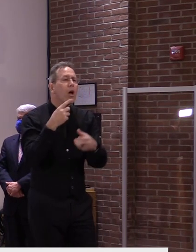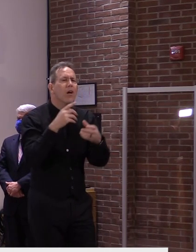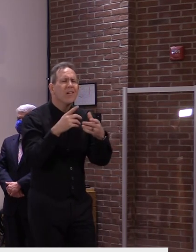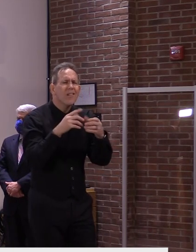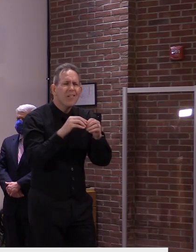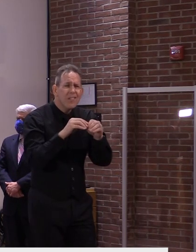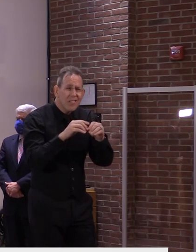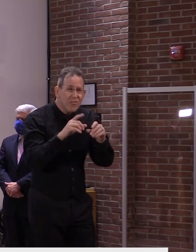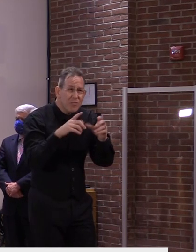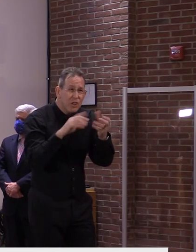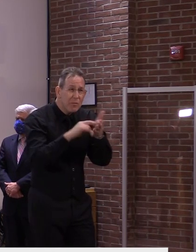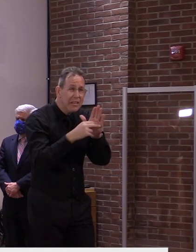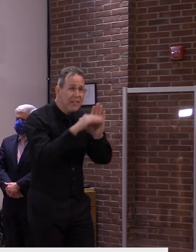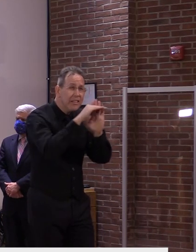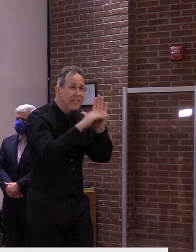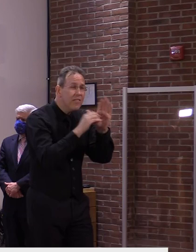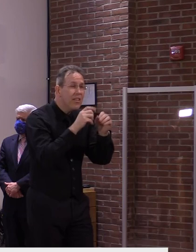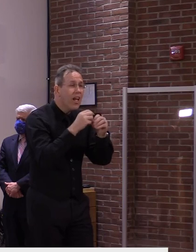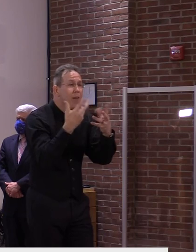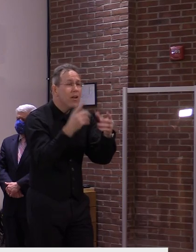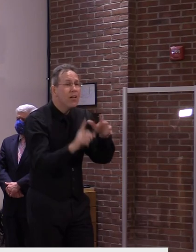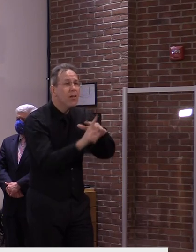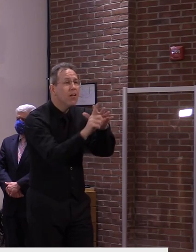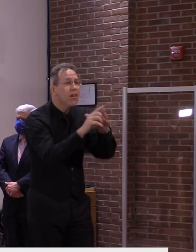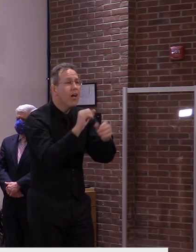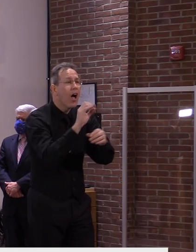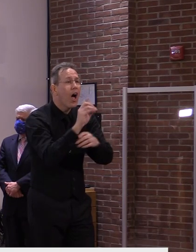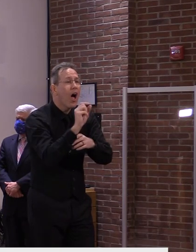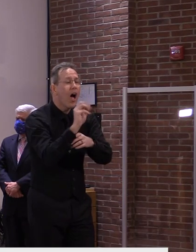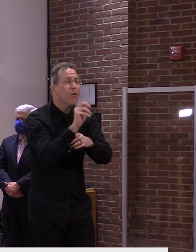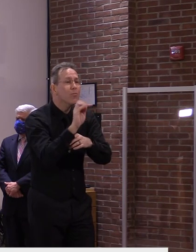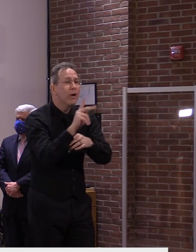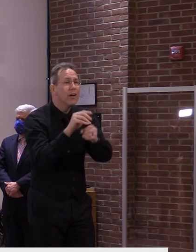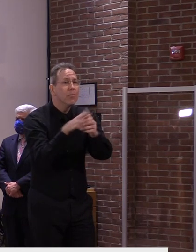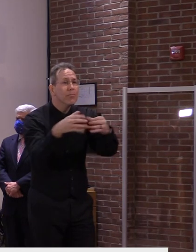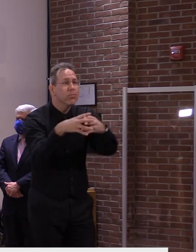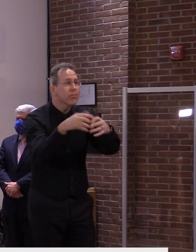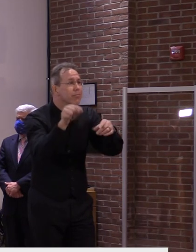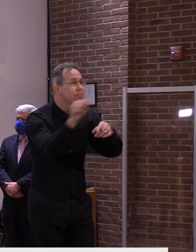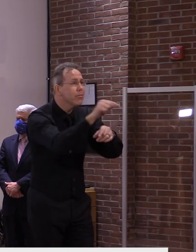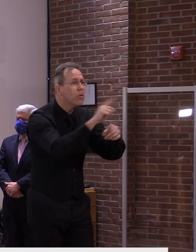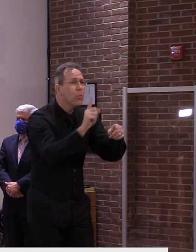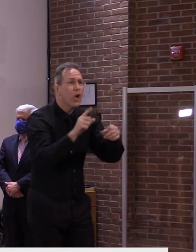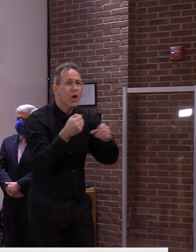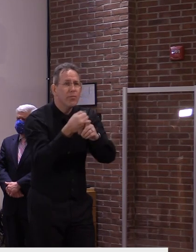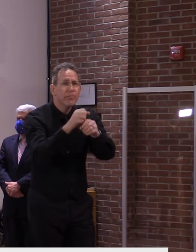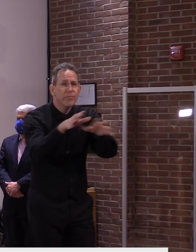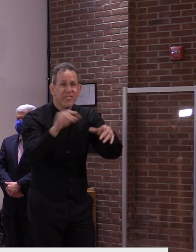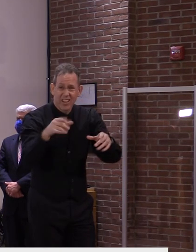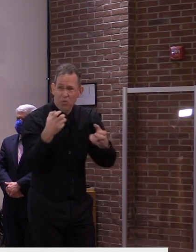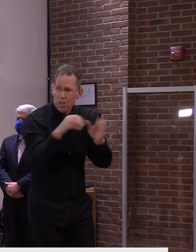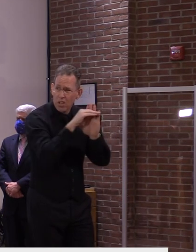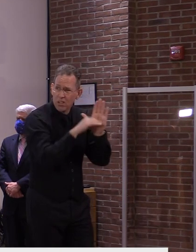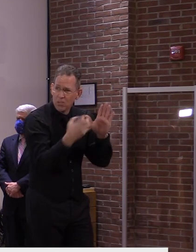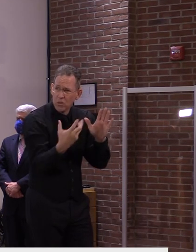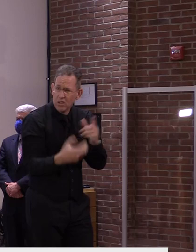From the state of Vermont. I'm under the understanding, Governor, that you're provided a list, I believe, on a daily basis of outbreaks. And